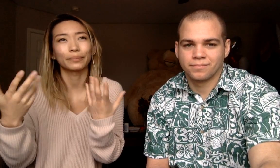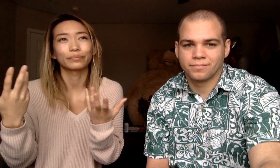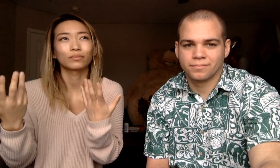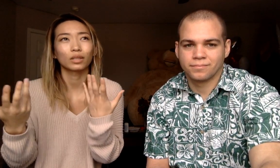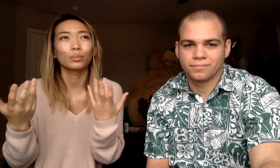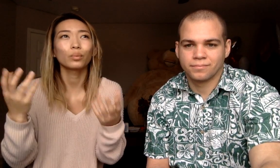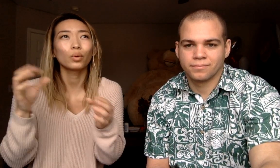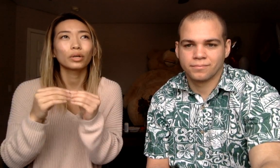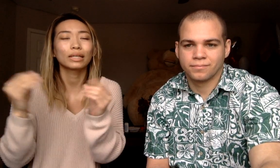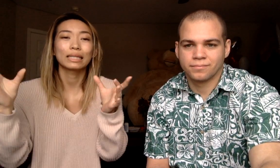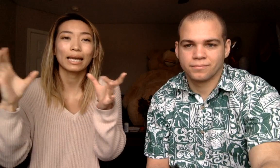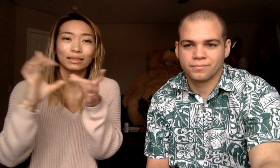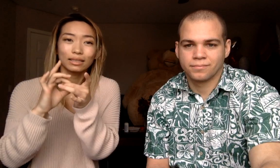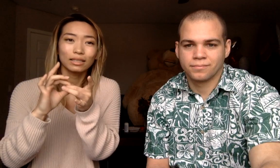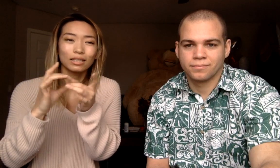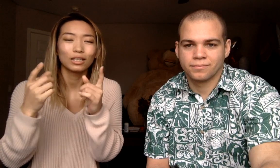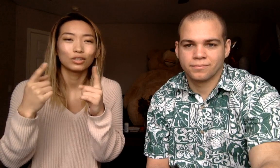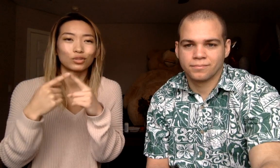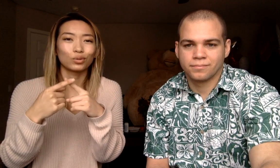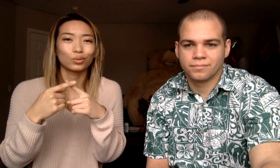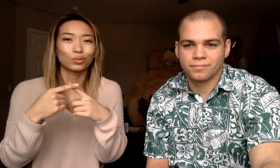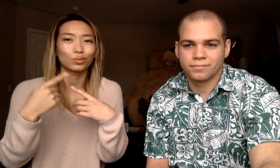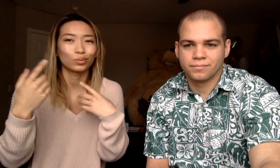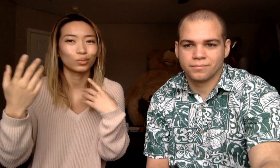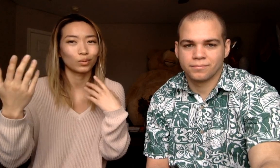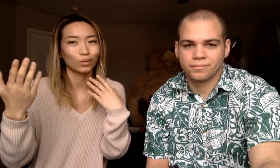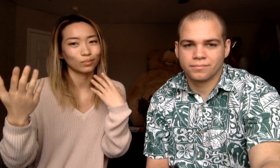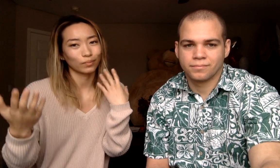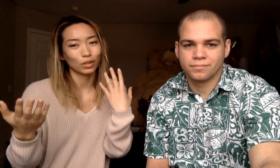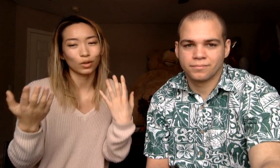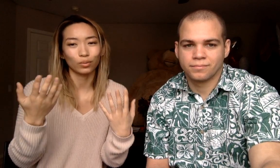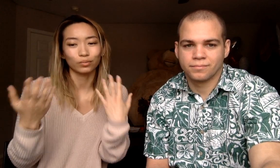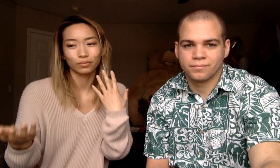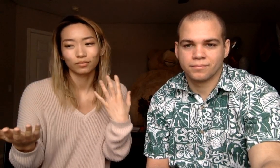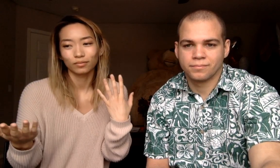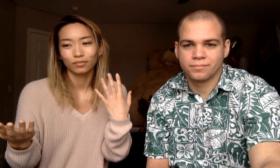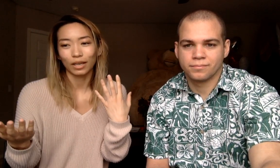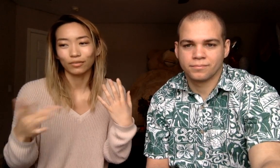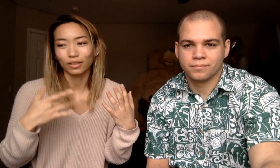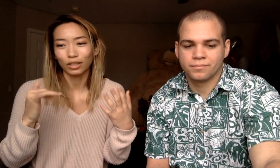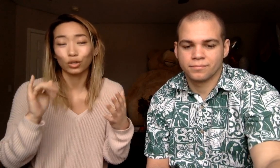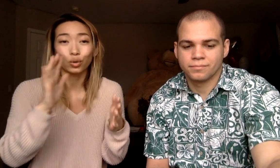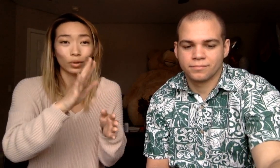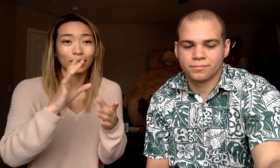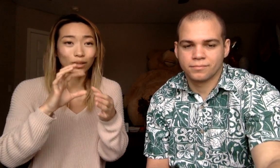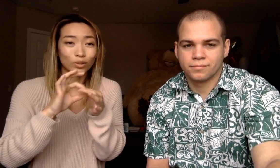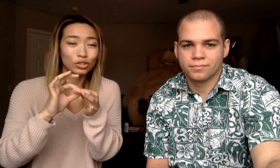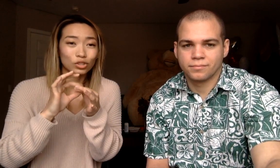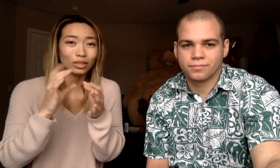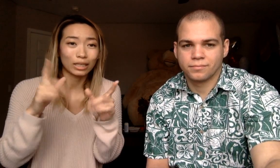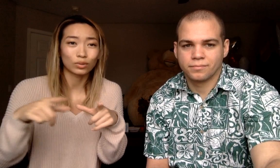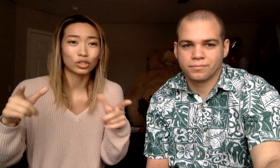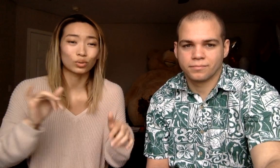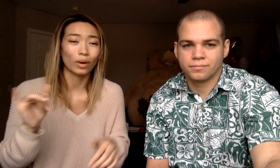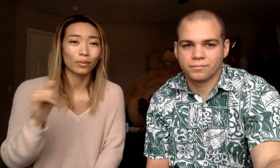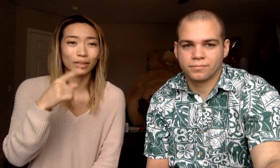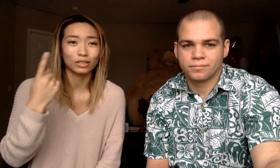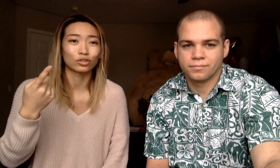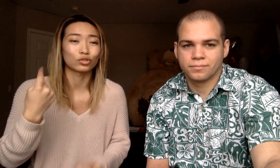they're more connected to, you know, I feel like your language as well, because you're trying to